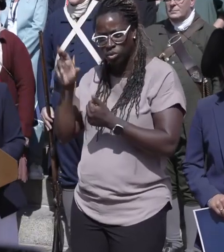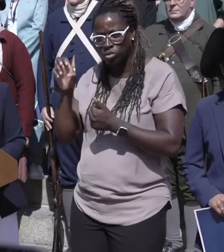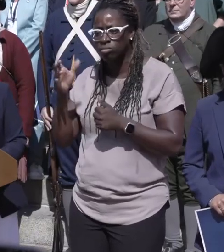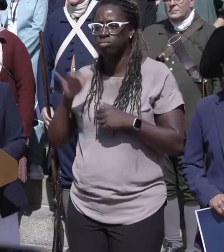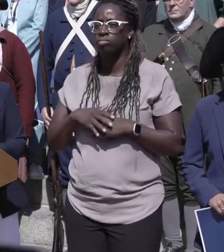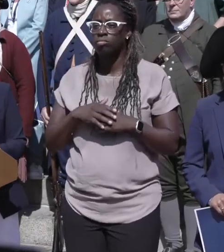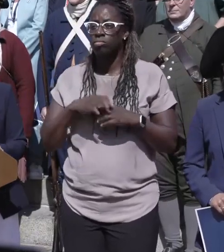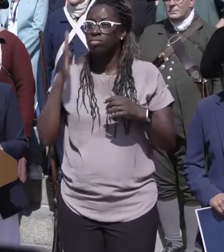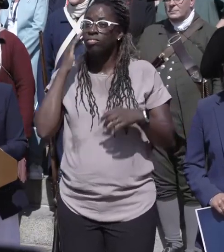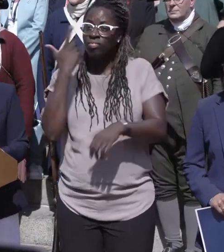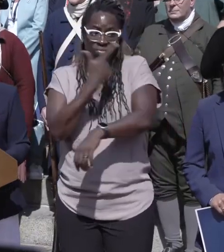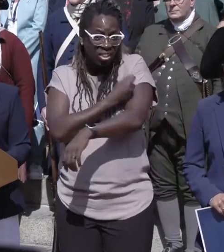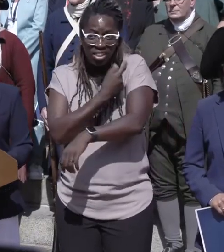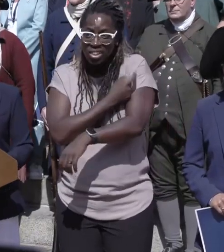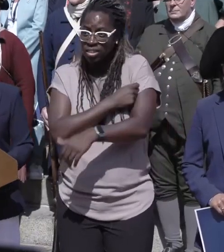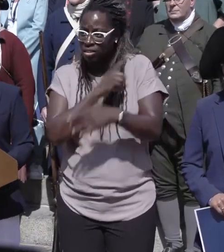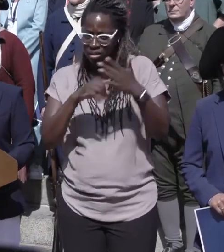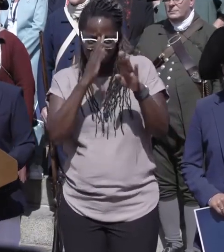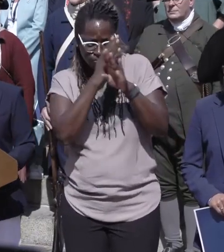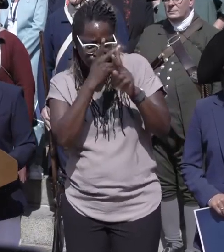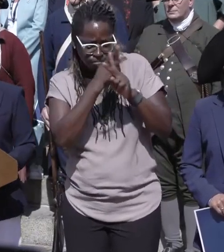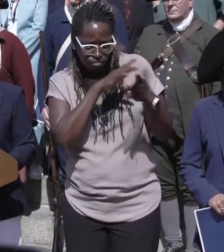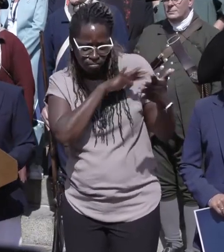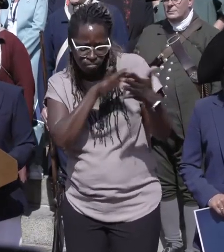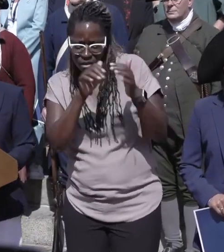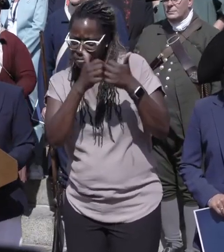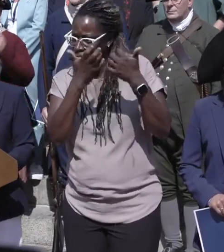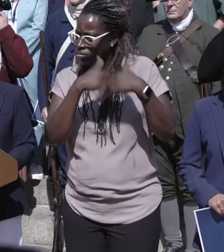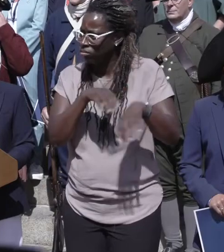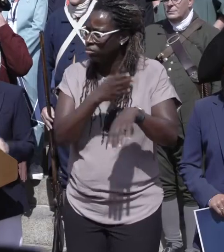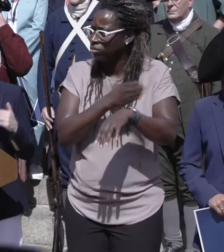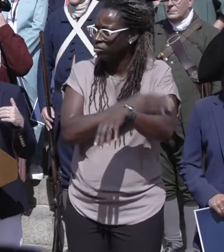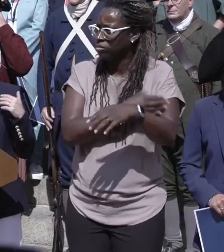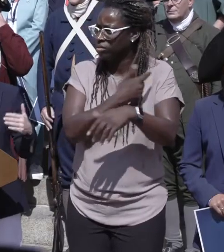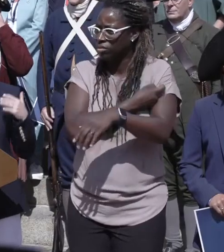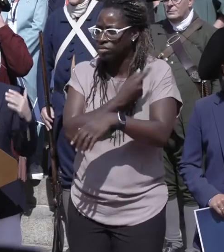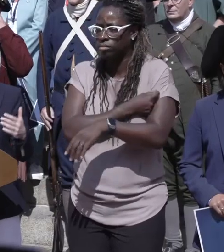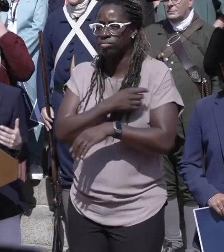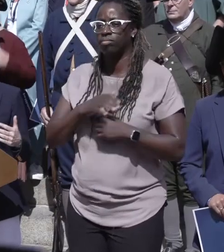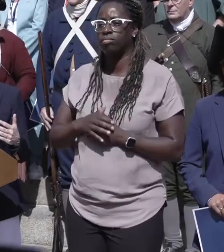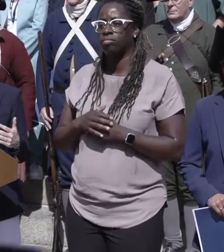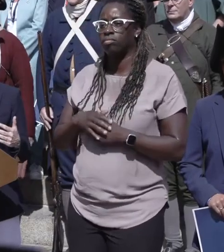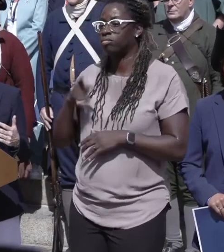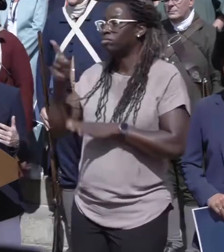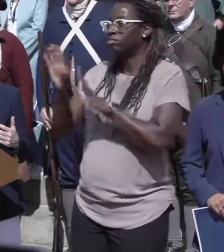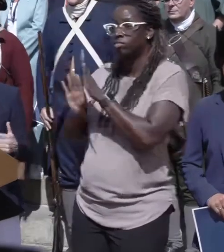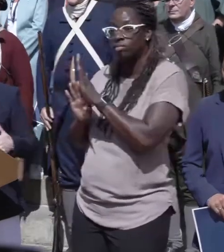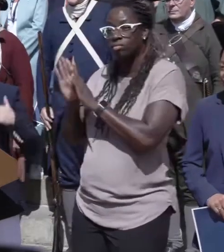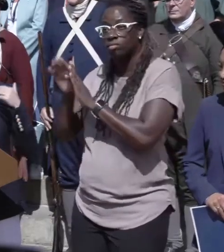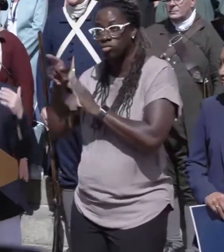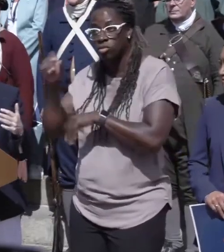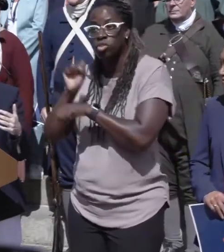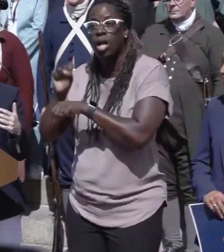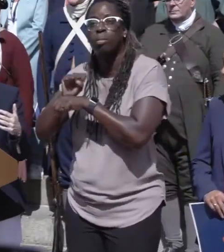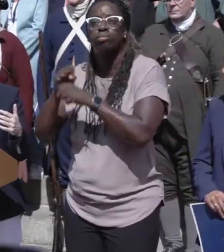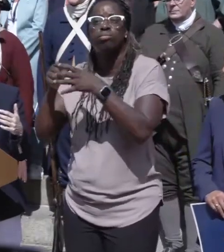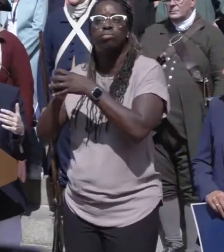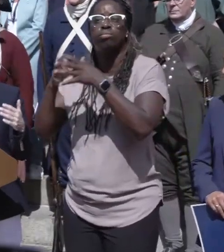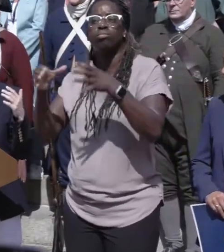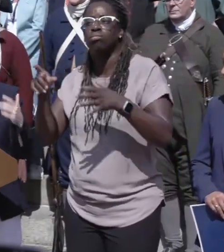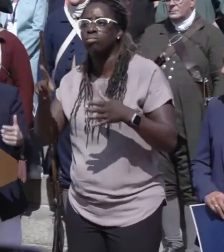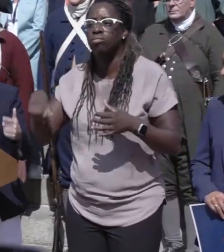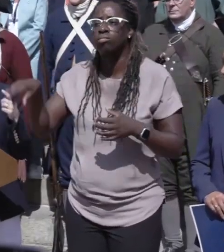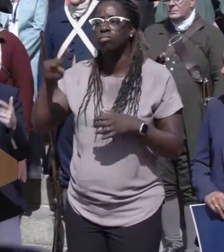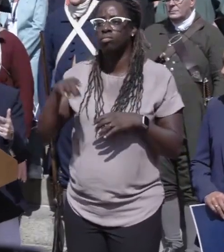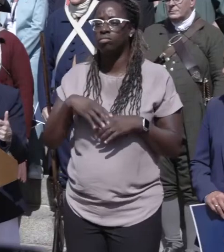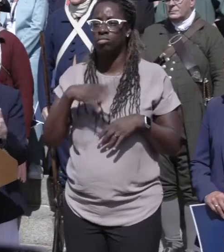revolution to grow great jobs and heal our planet. And we're standing up for and protecting